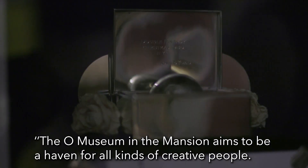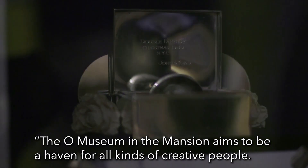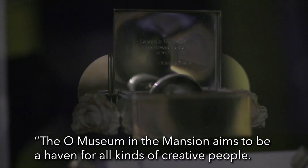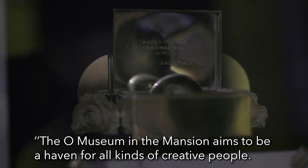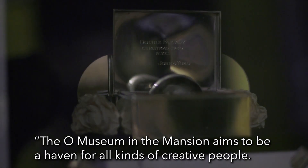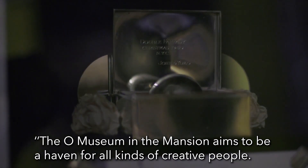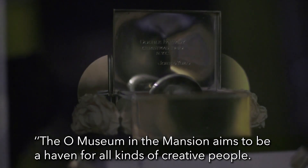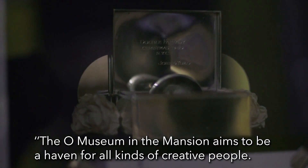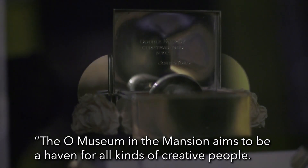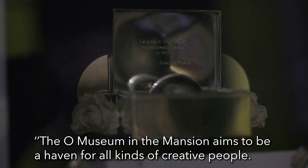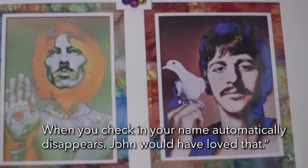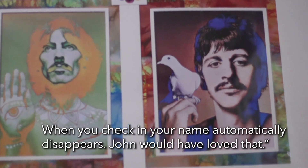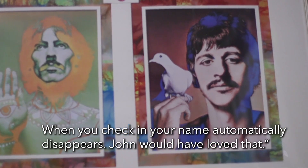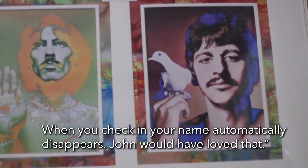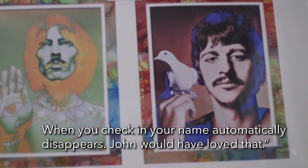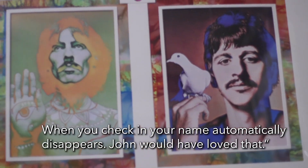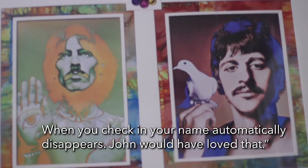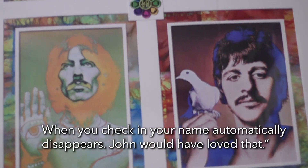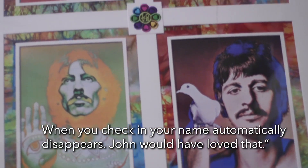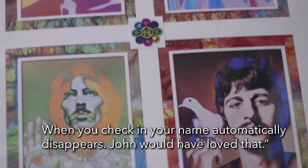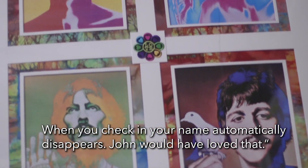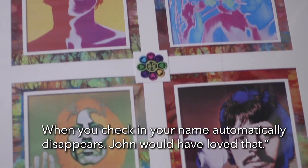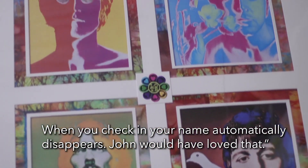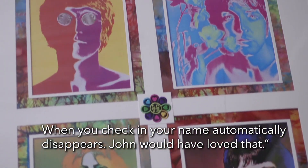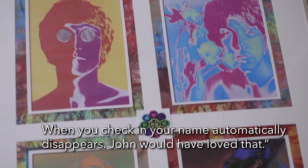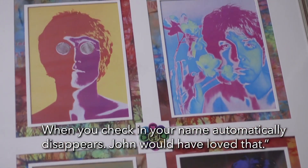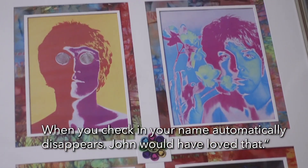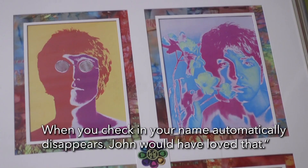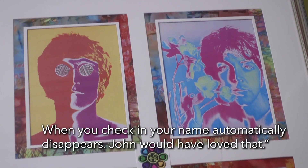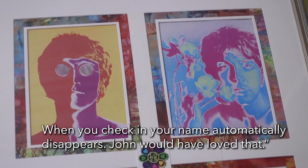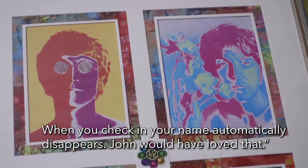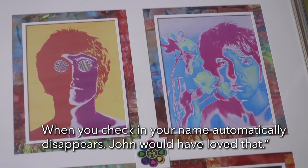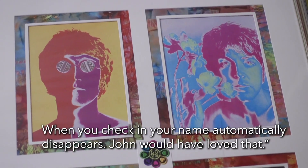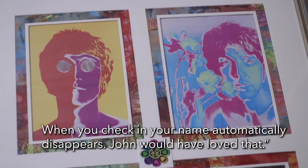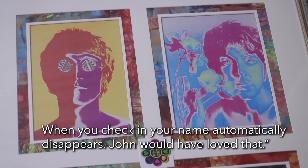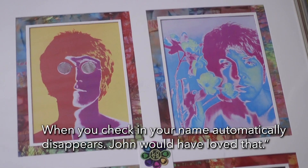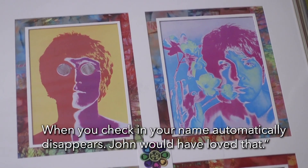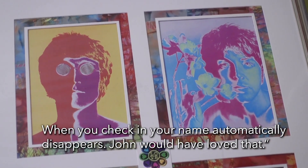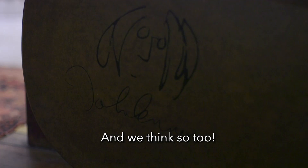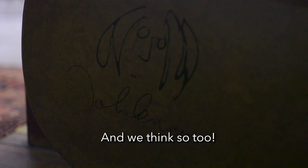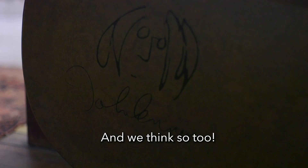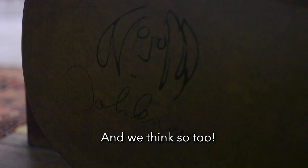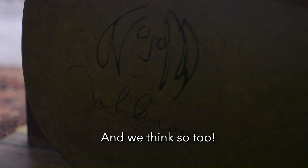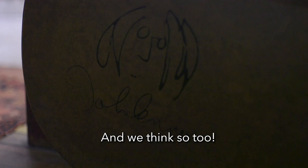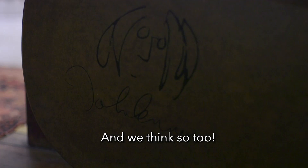people. When you check in, your name automatically disappears." John would have loved that. And we think so